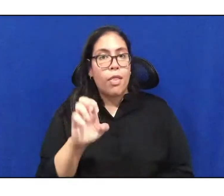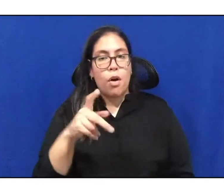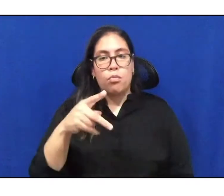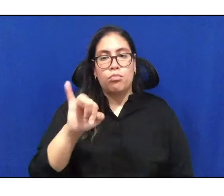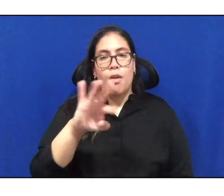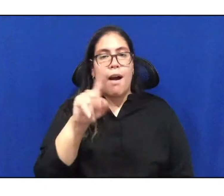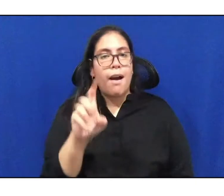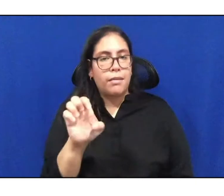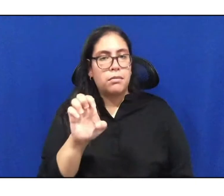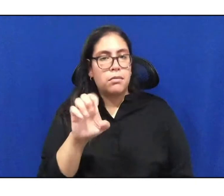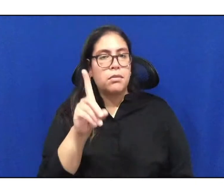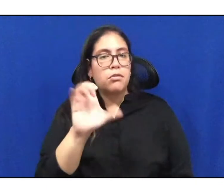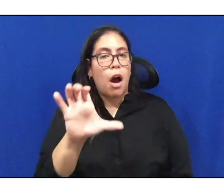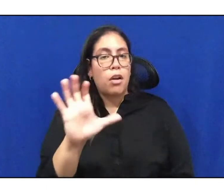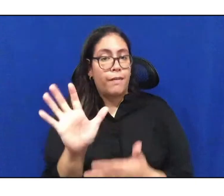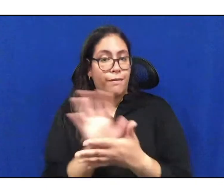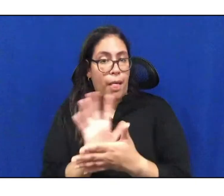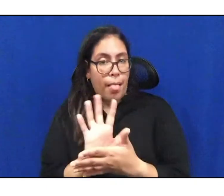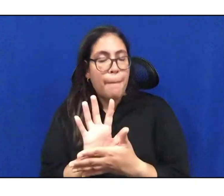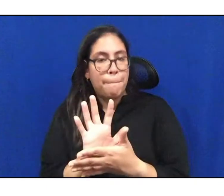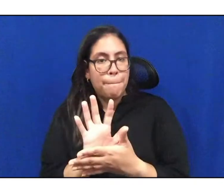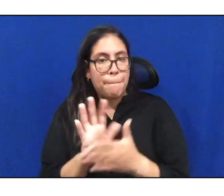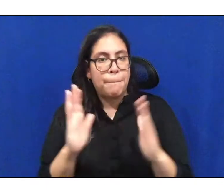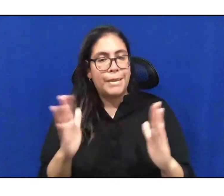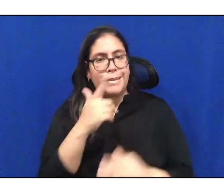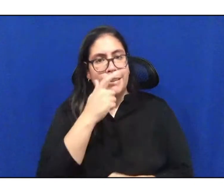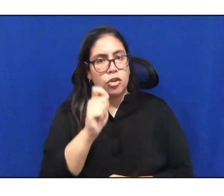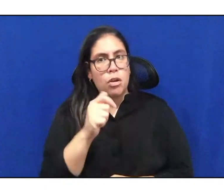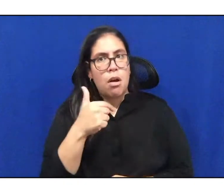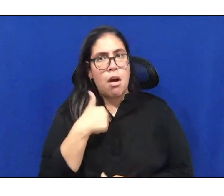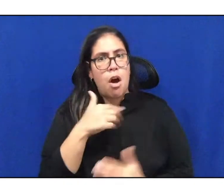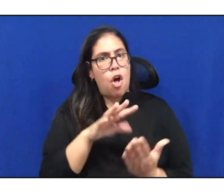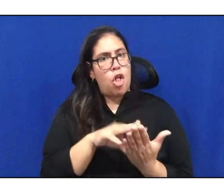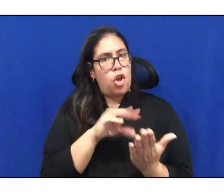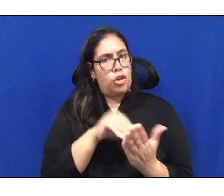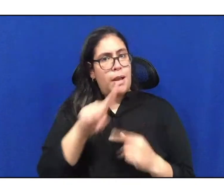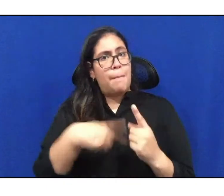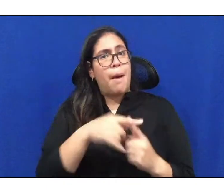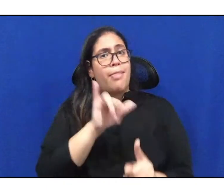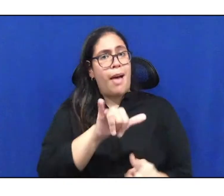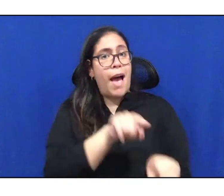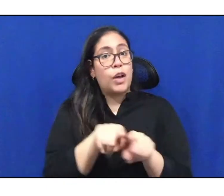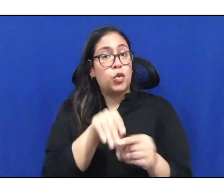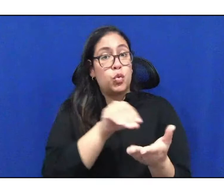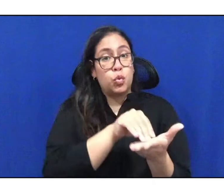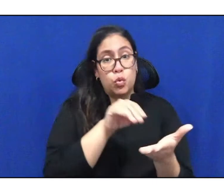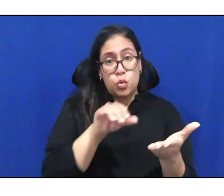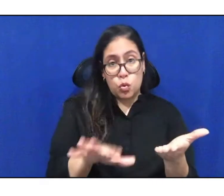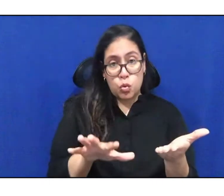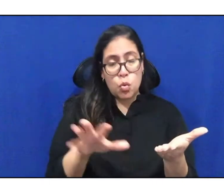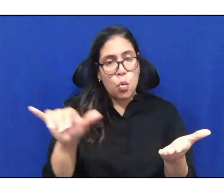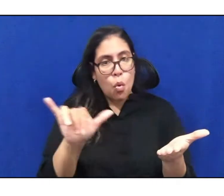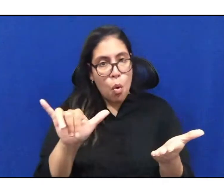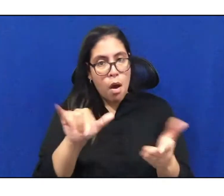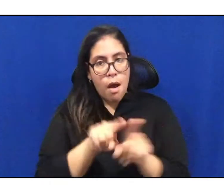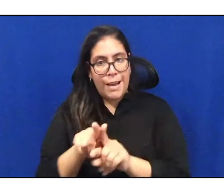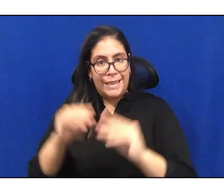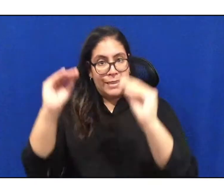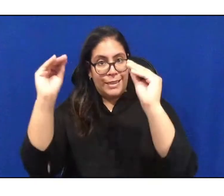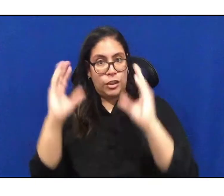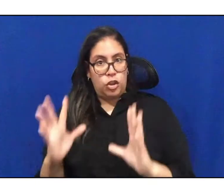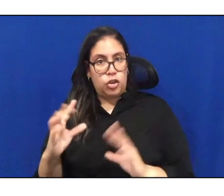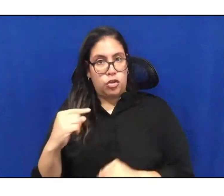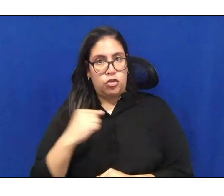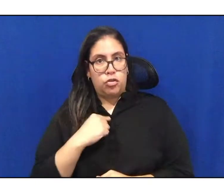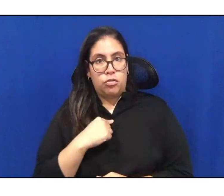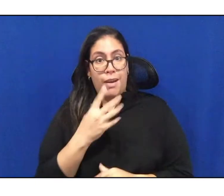it's interesting to think that I learned about it as a student, and as a teacher now, I'm often presenting and my students are learning about